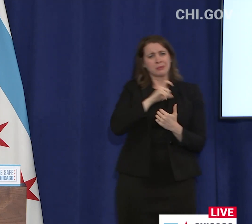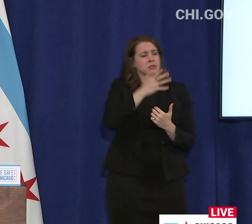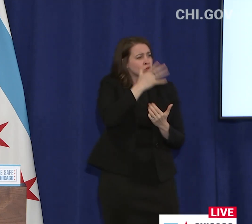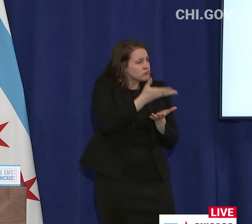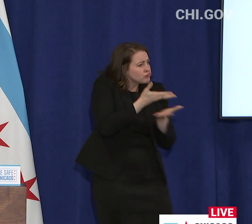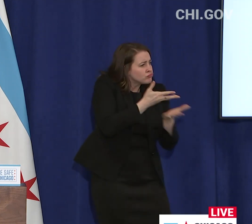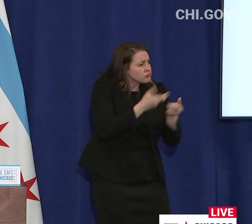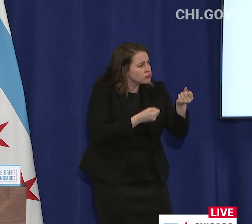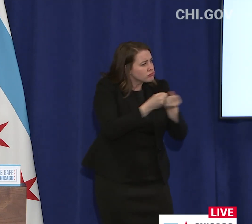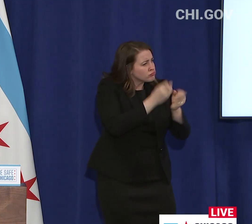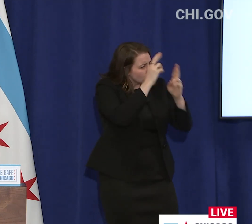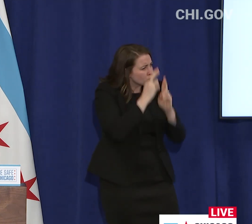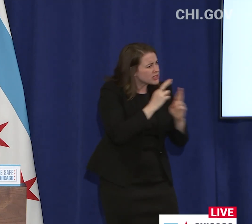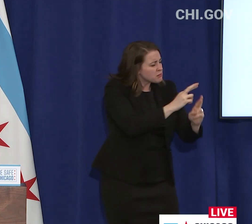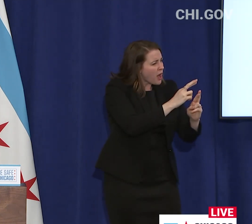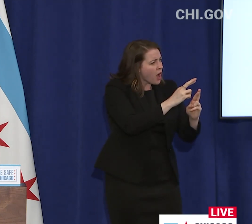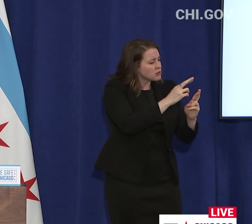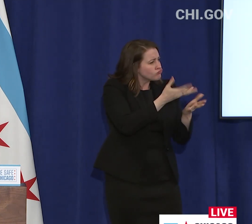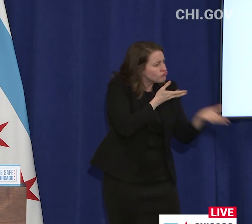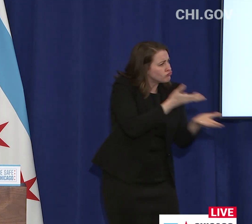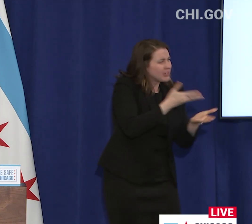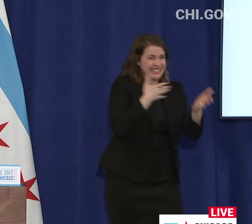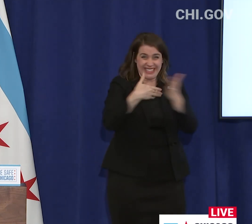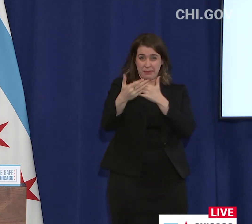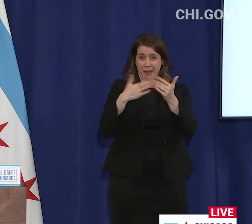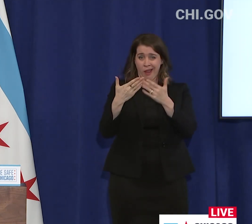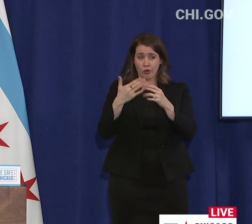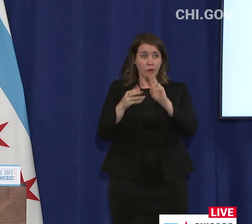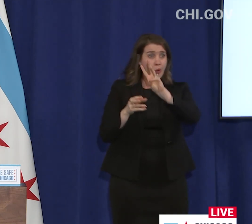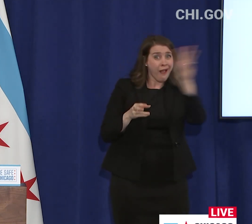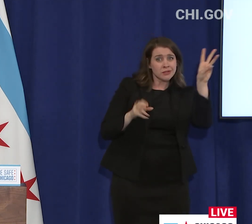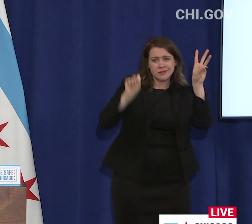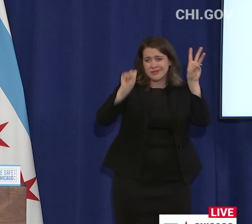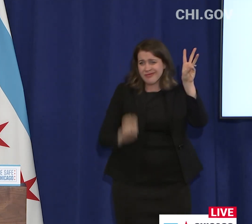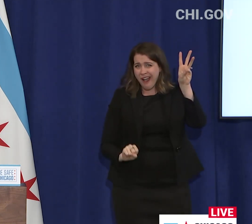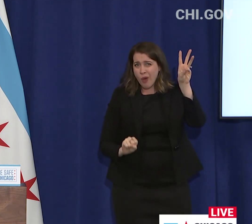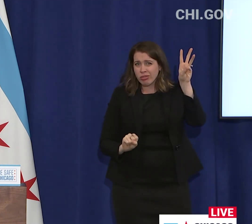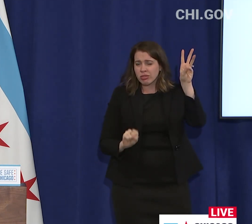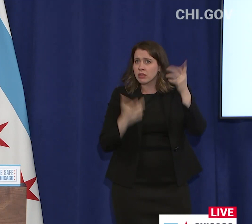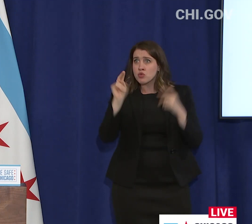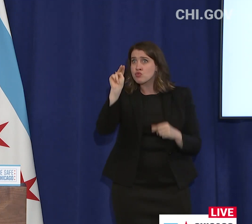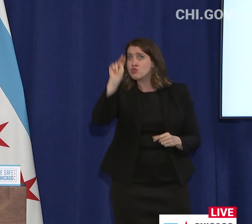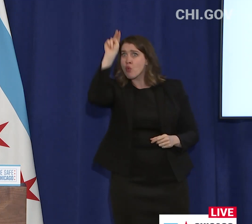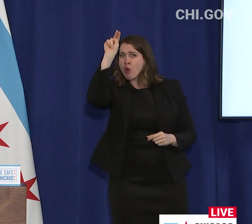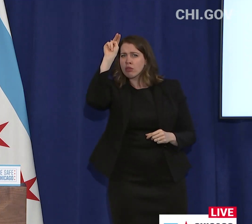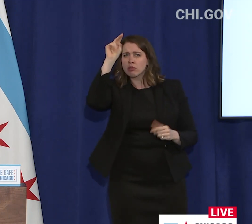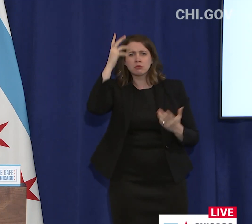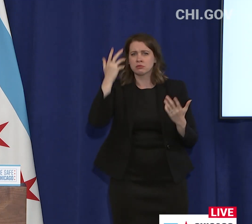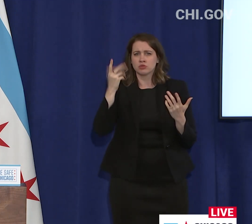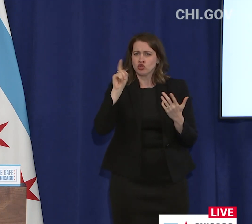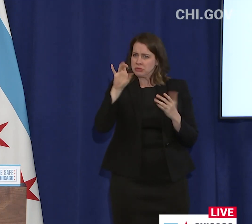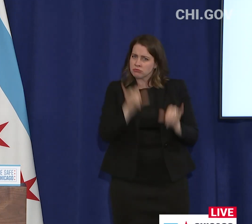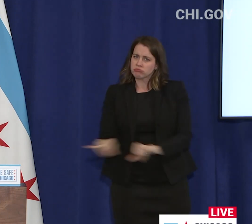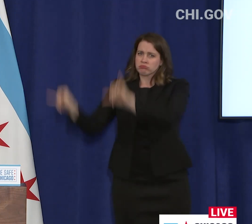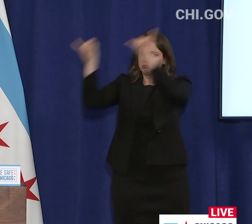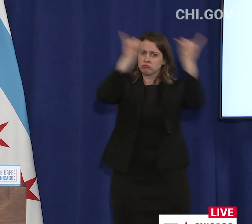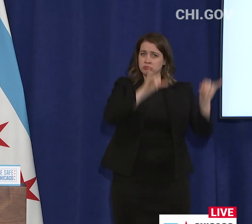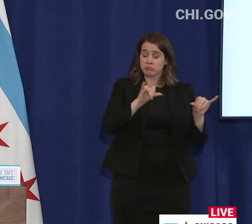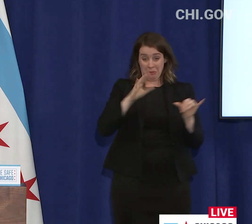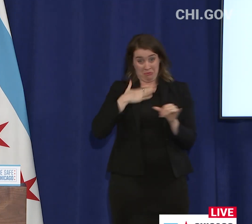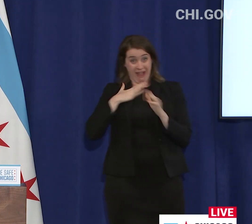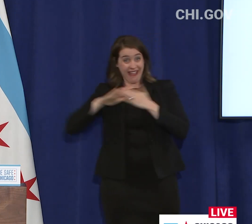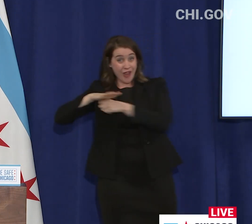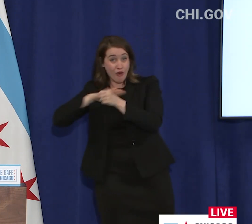respect and dignity on the South or the West Side that they would in my neighborhood, in Logan Square, or in